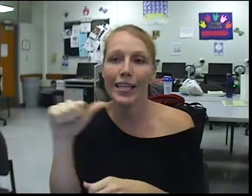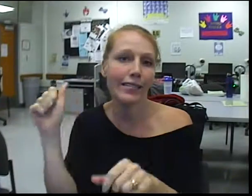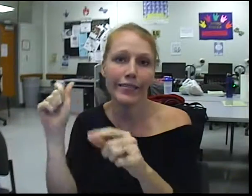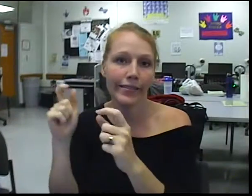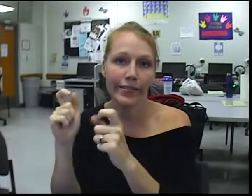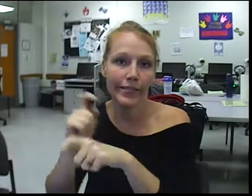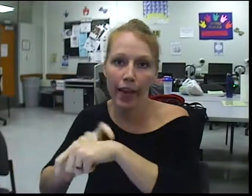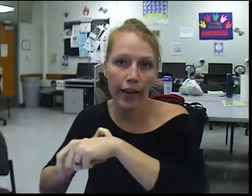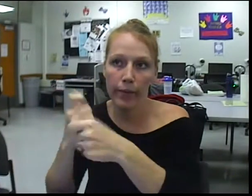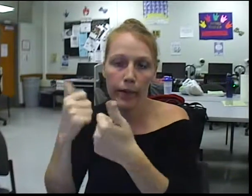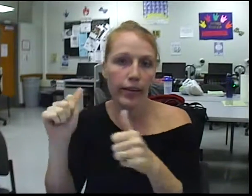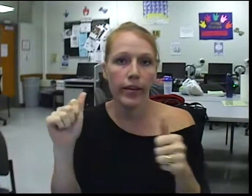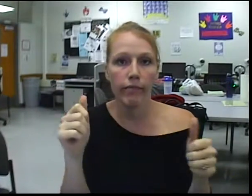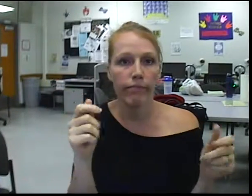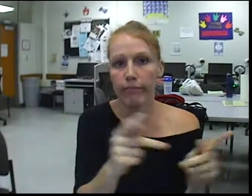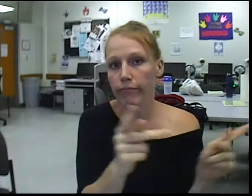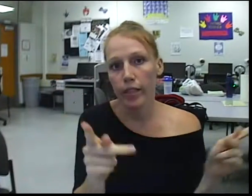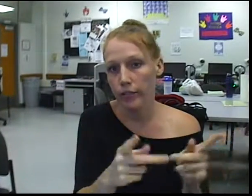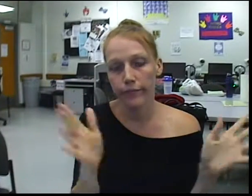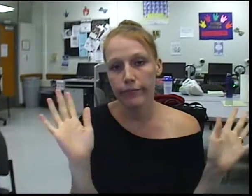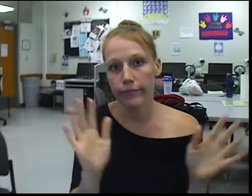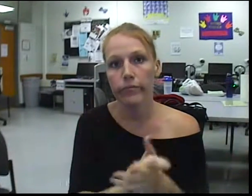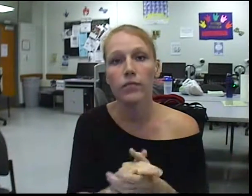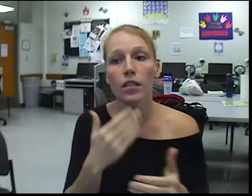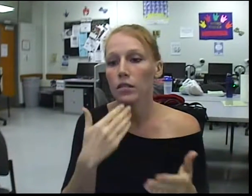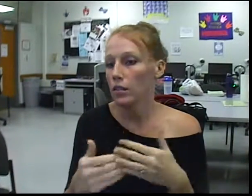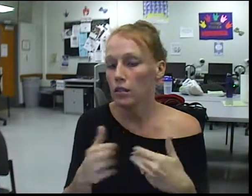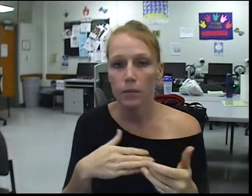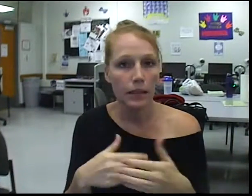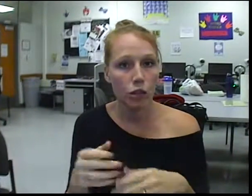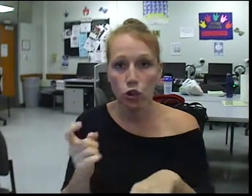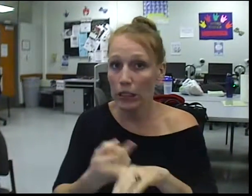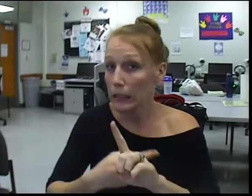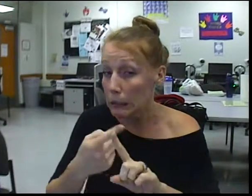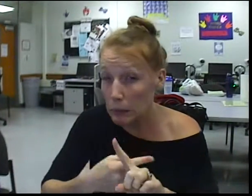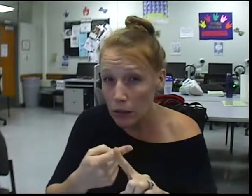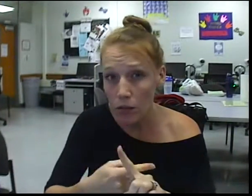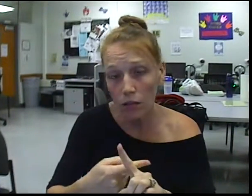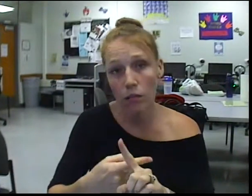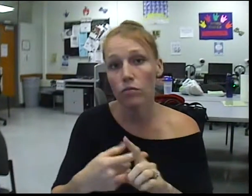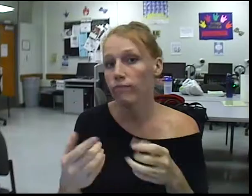air. This is not concerned with temperature. This is not concerned with how much